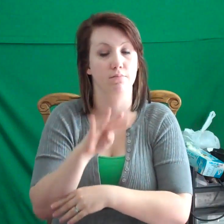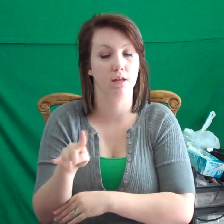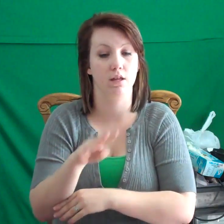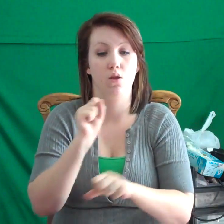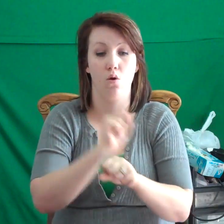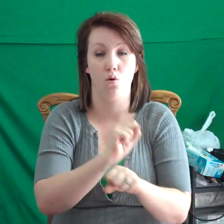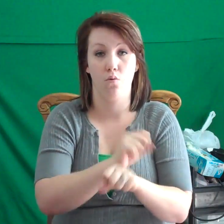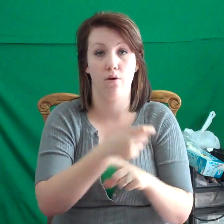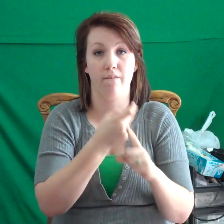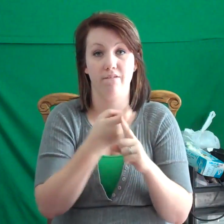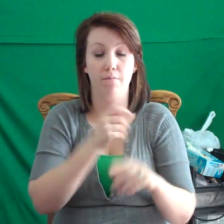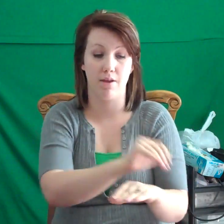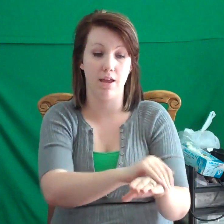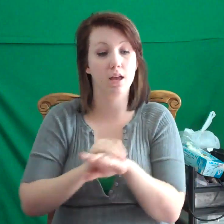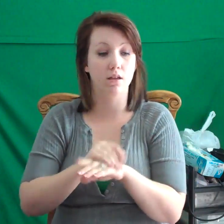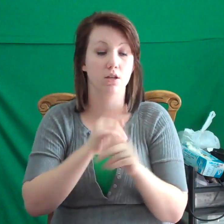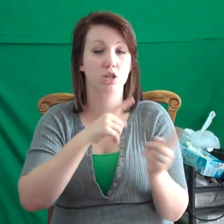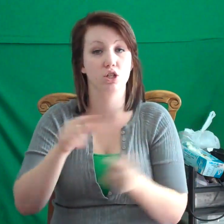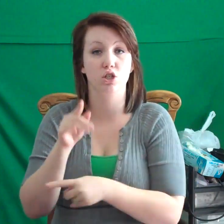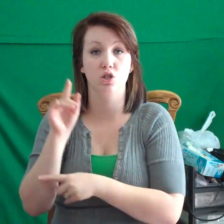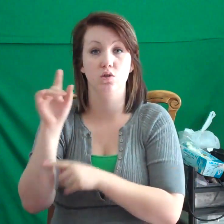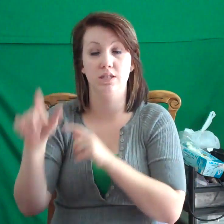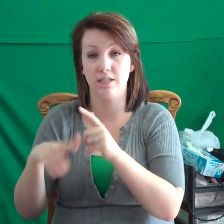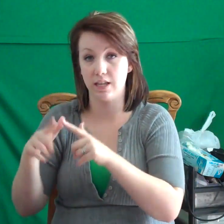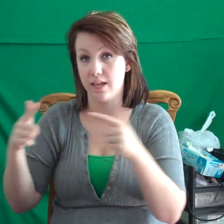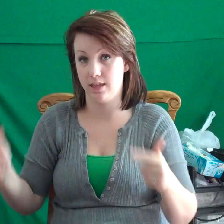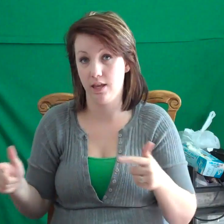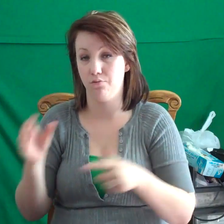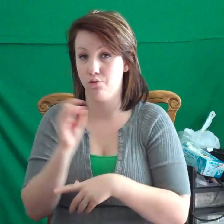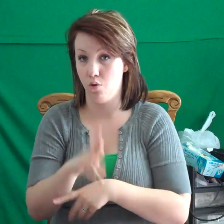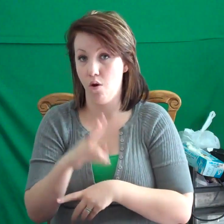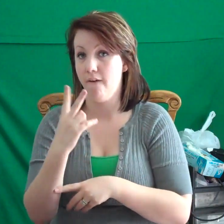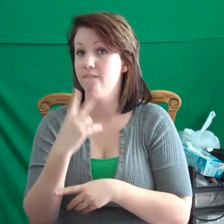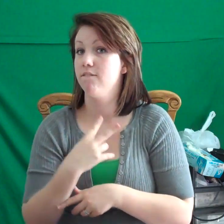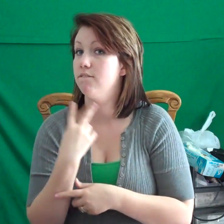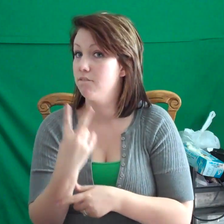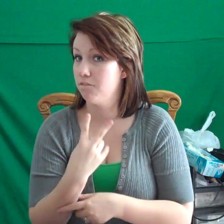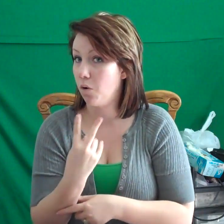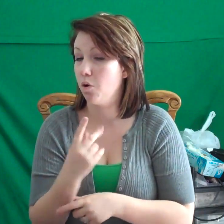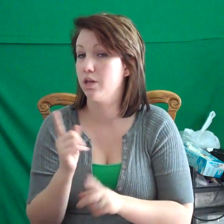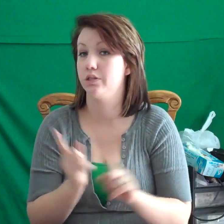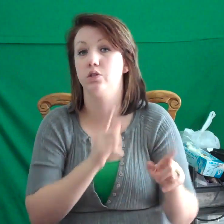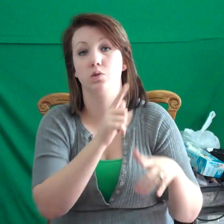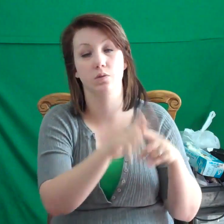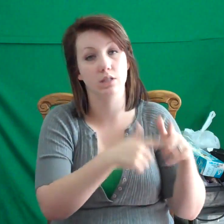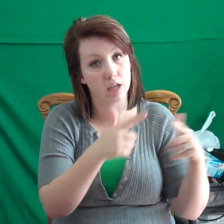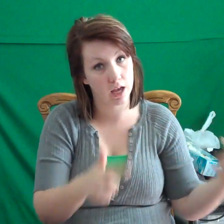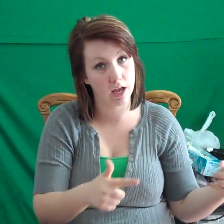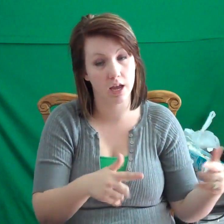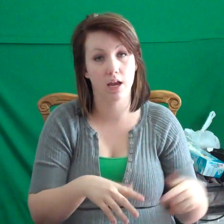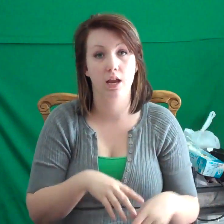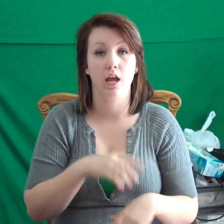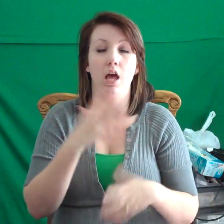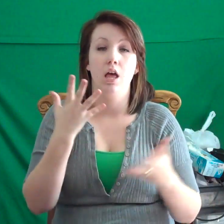language, essentially, or voice to sign, and they want to see that you understand how to